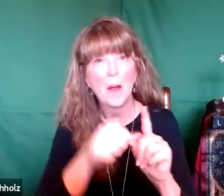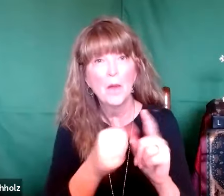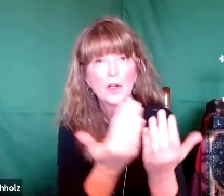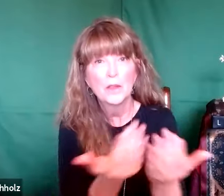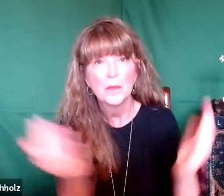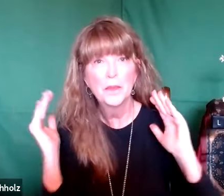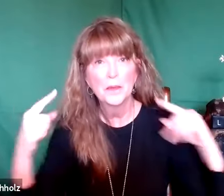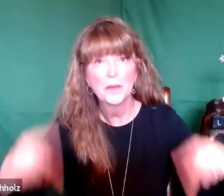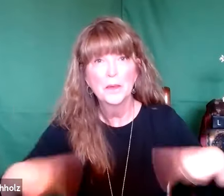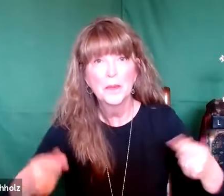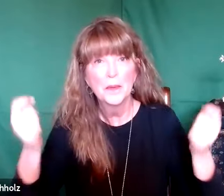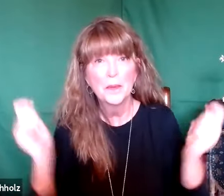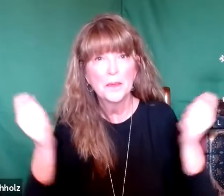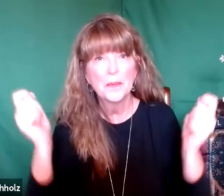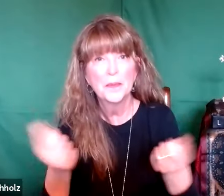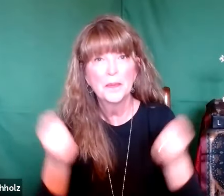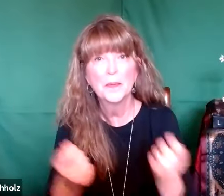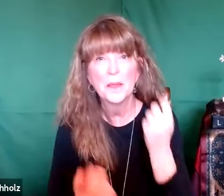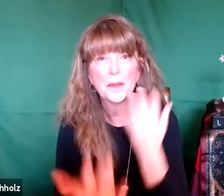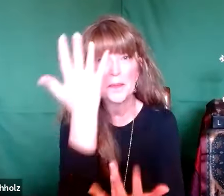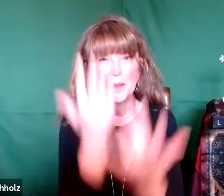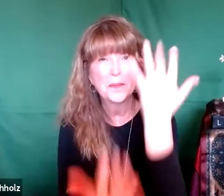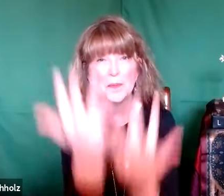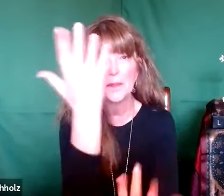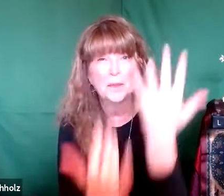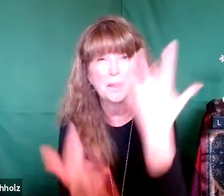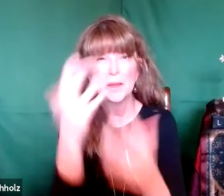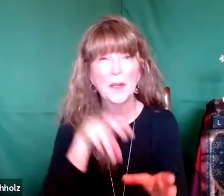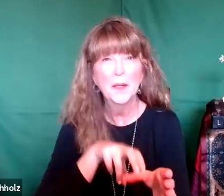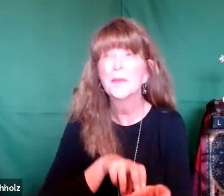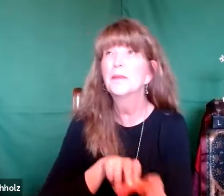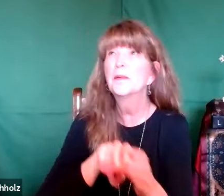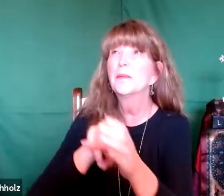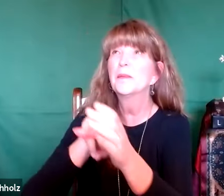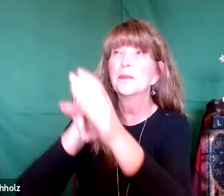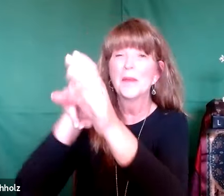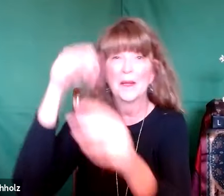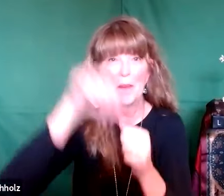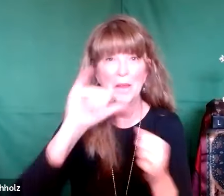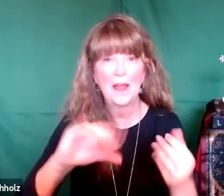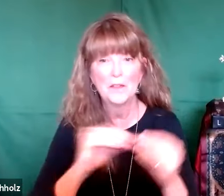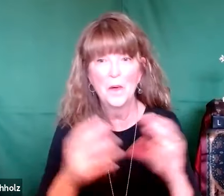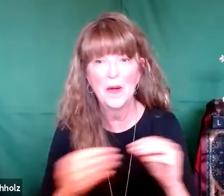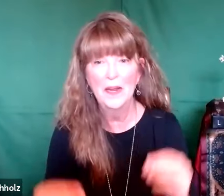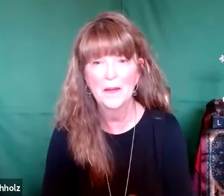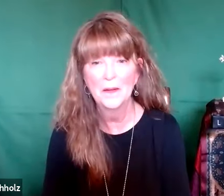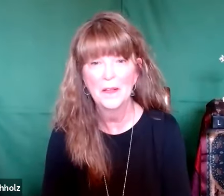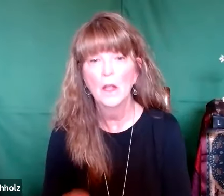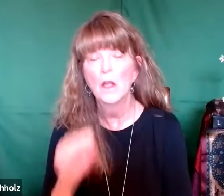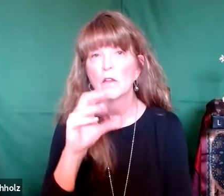Testament prophet who was carried to heaven in a flaming chariot. He had not died, but he was